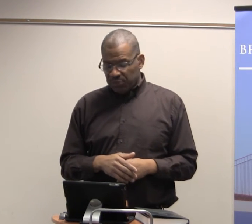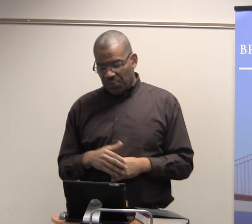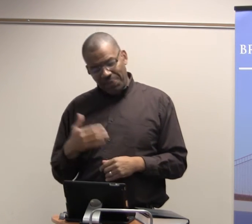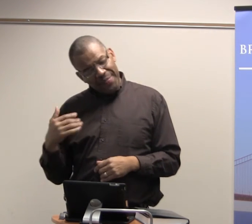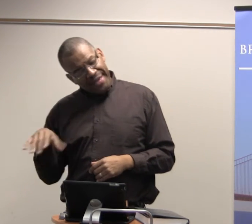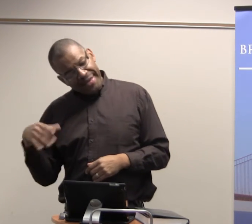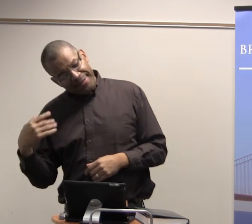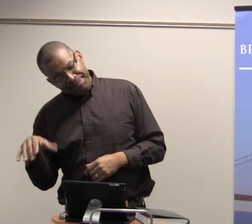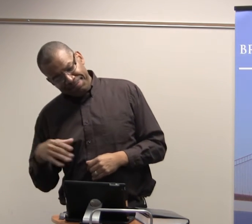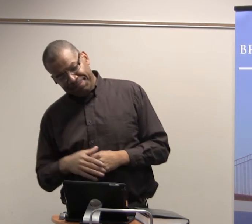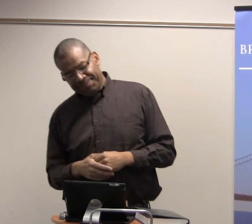Then,